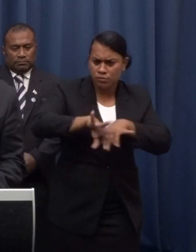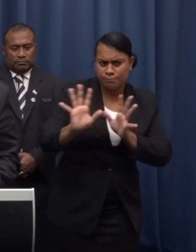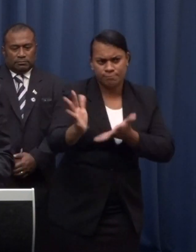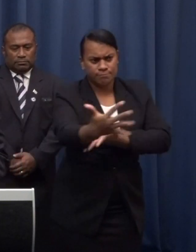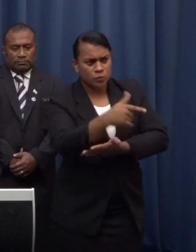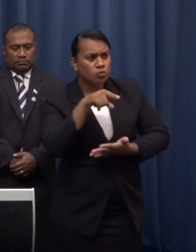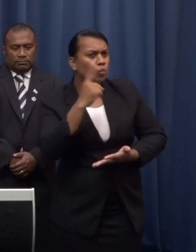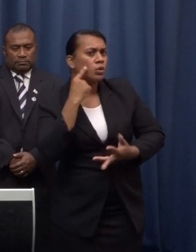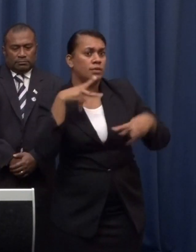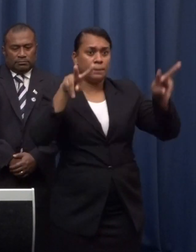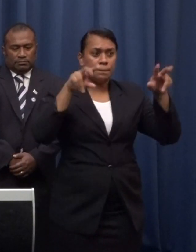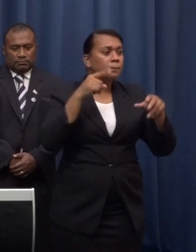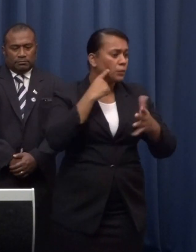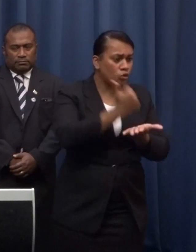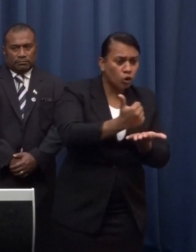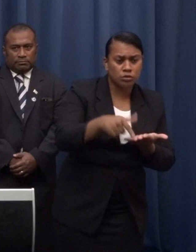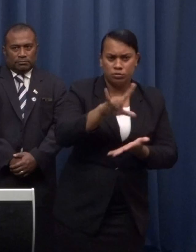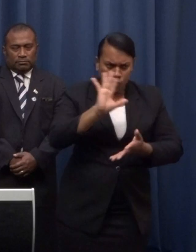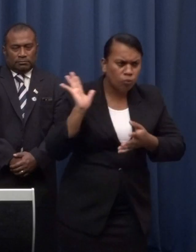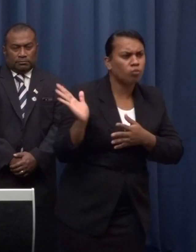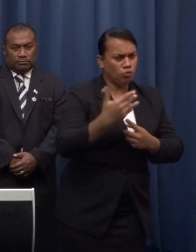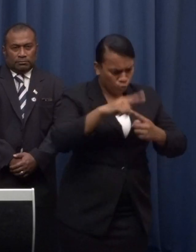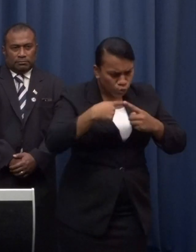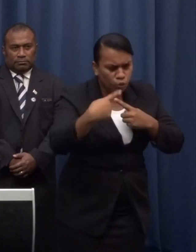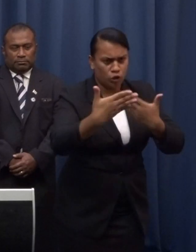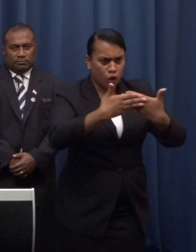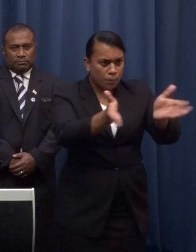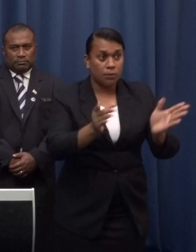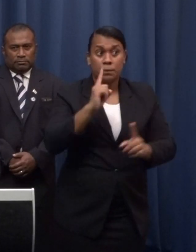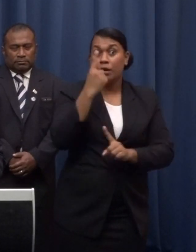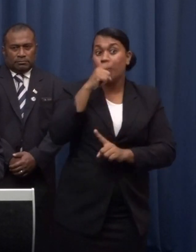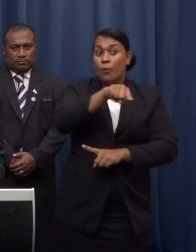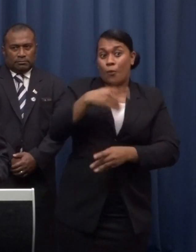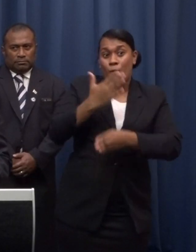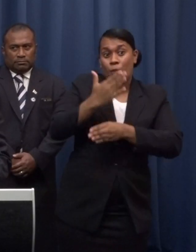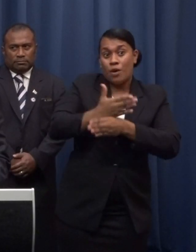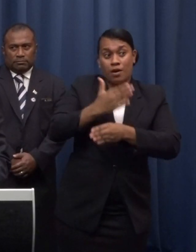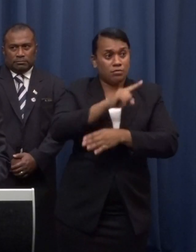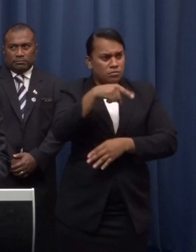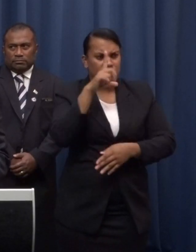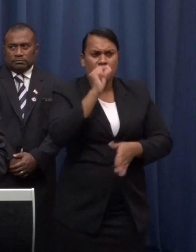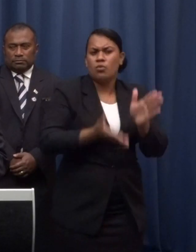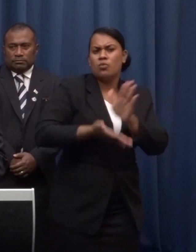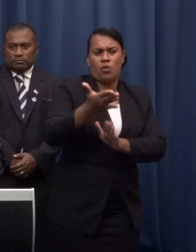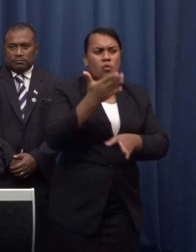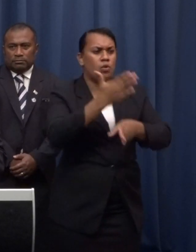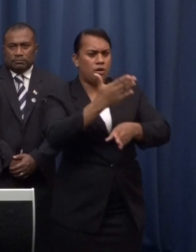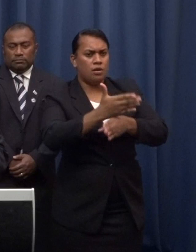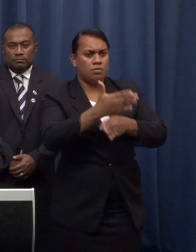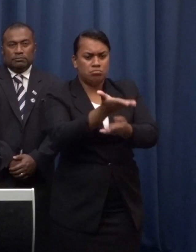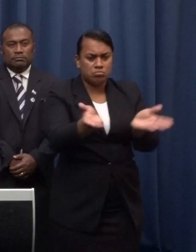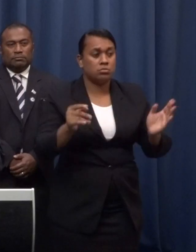services. All of that will continue. The people who work in those organizations can actually go to work as long as